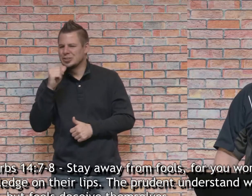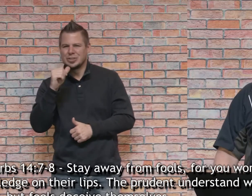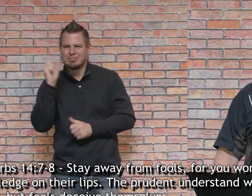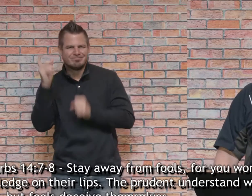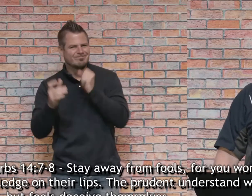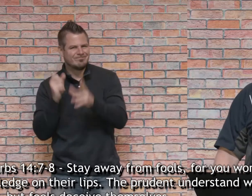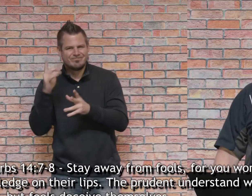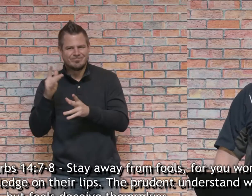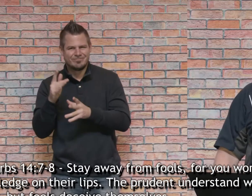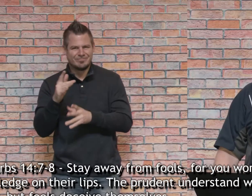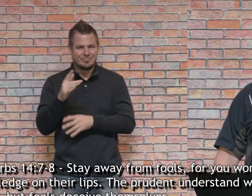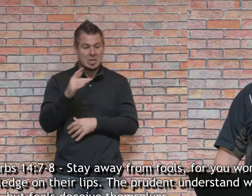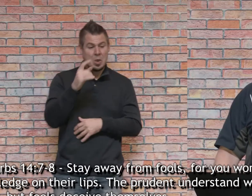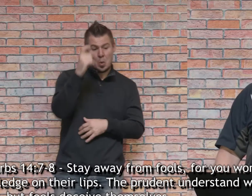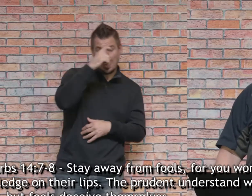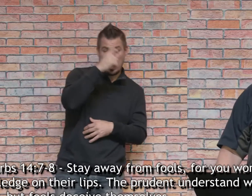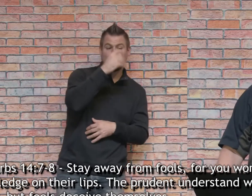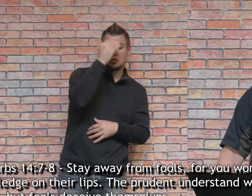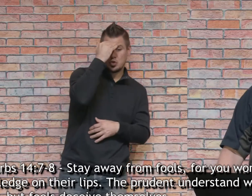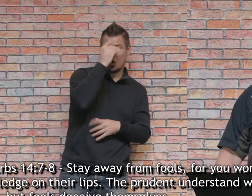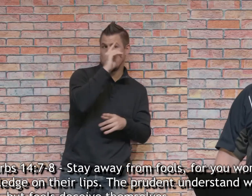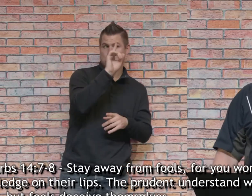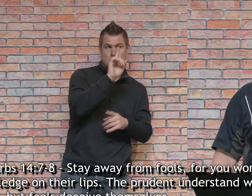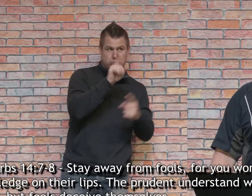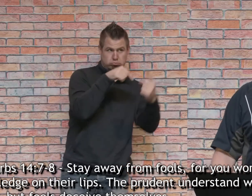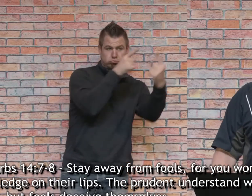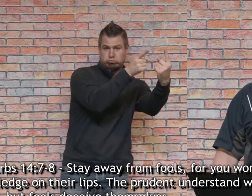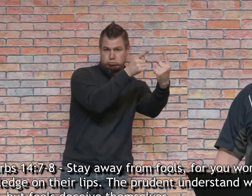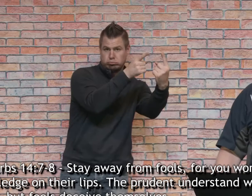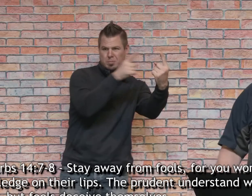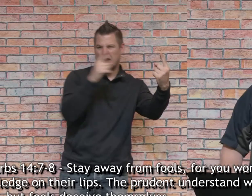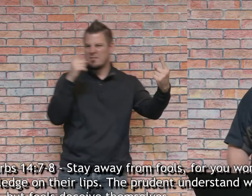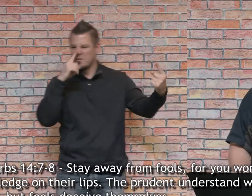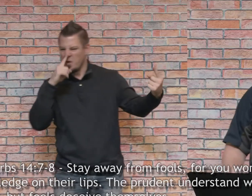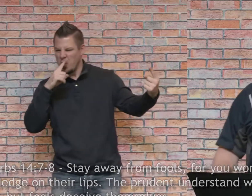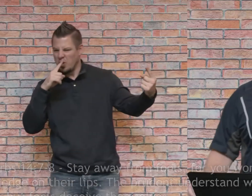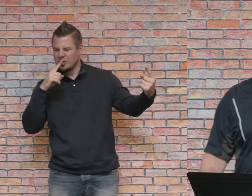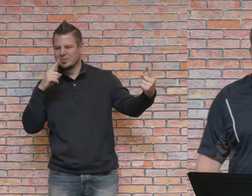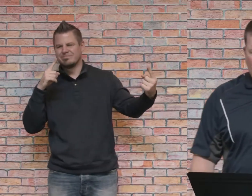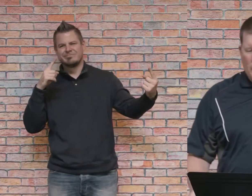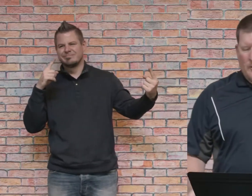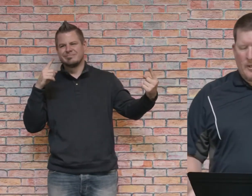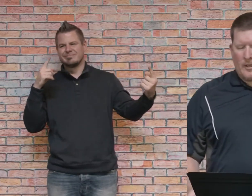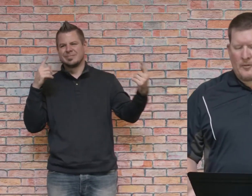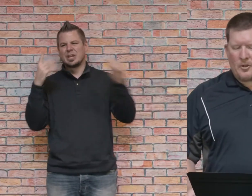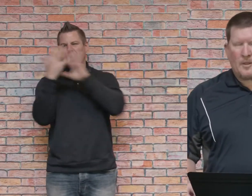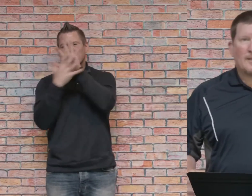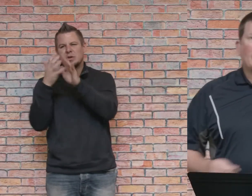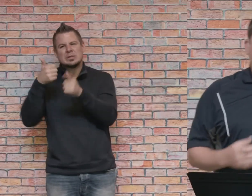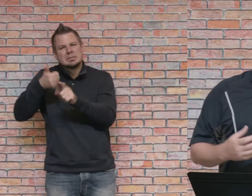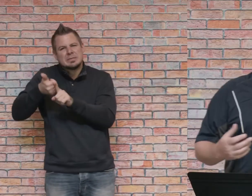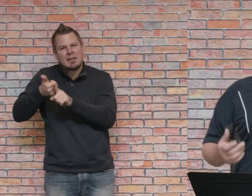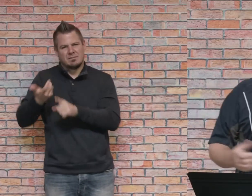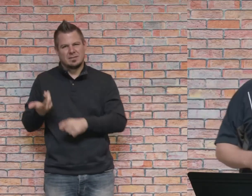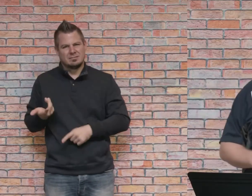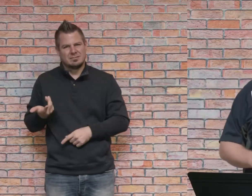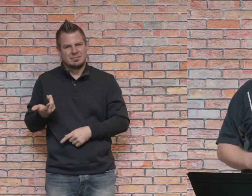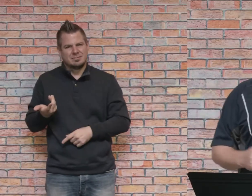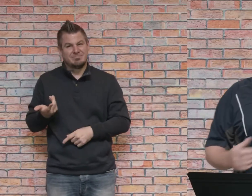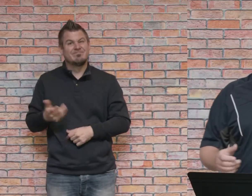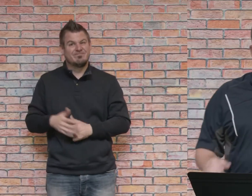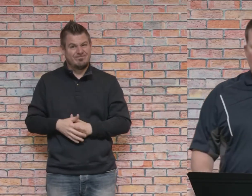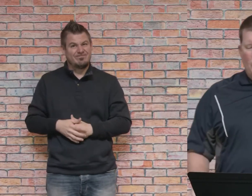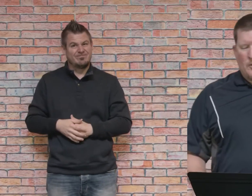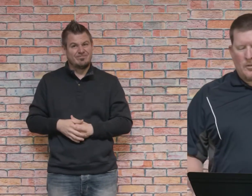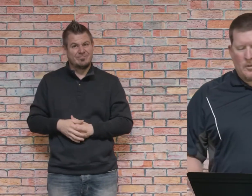are going, but fools deceive themselves. You need the right people in your life. And you might say, okay, I